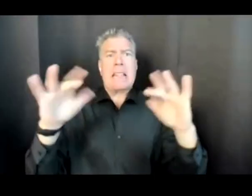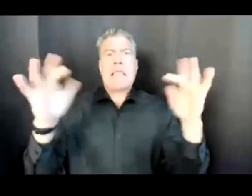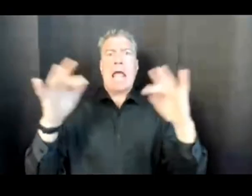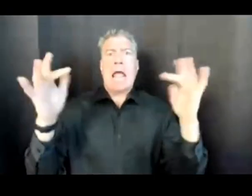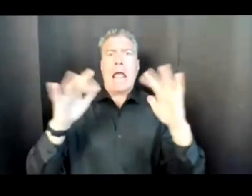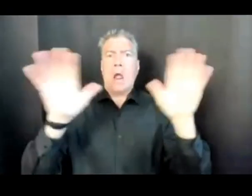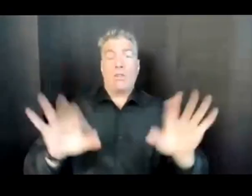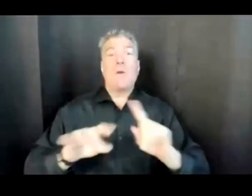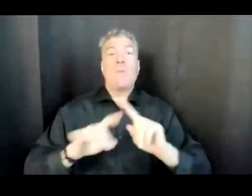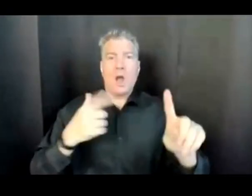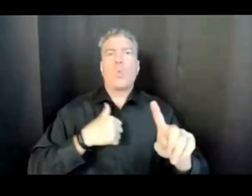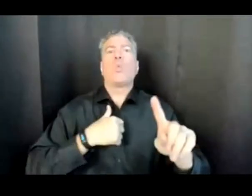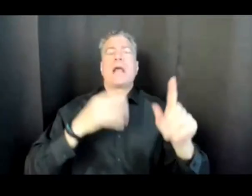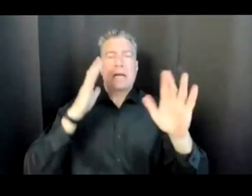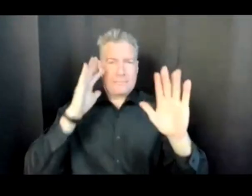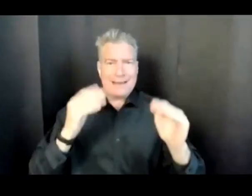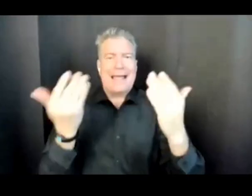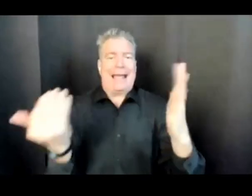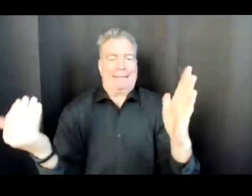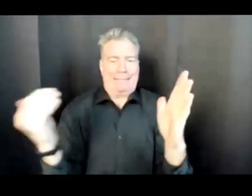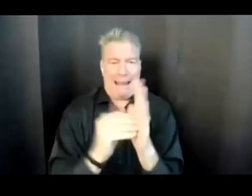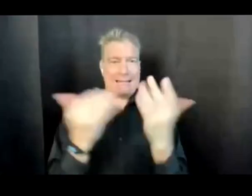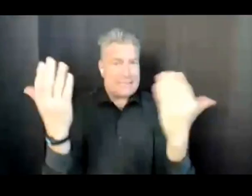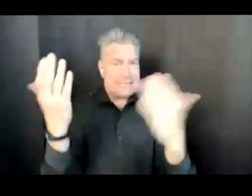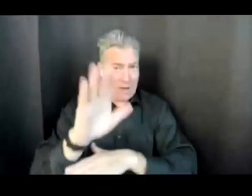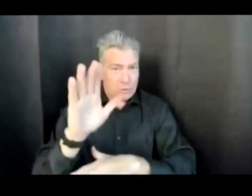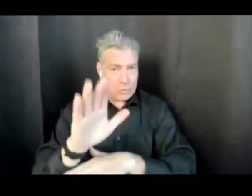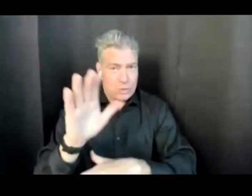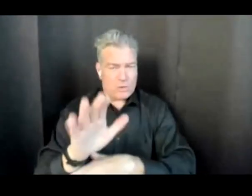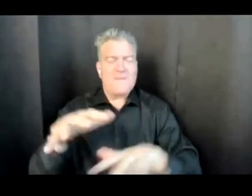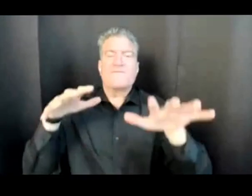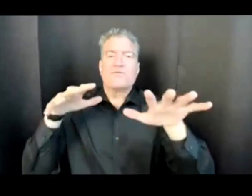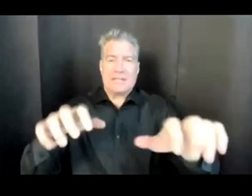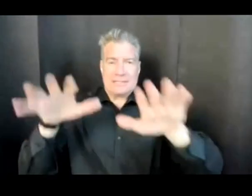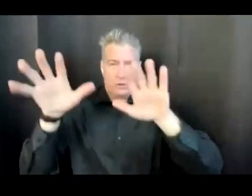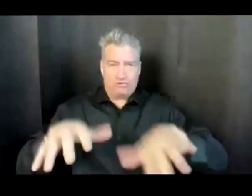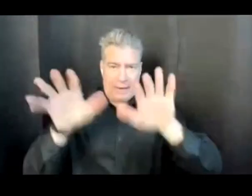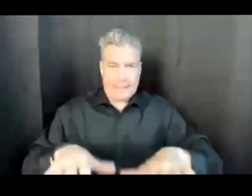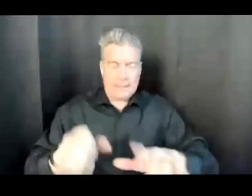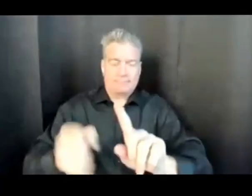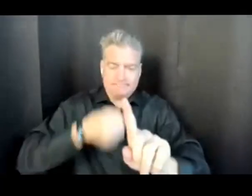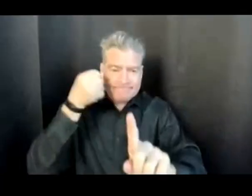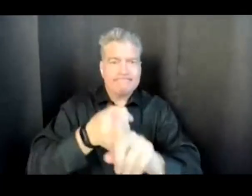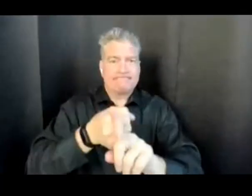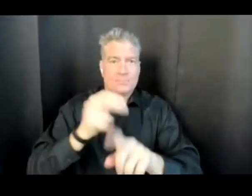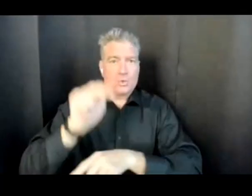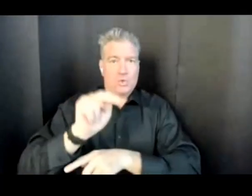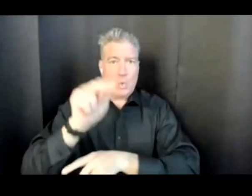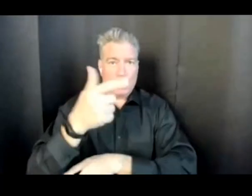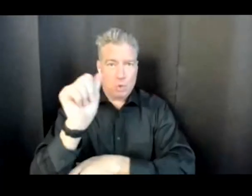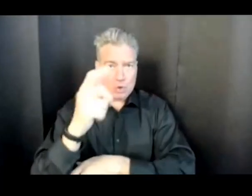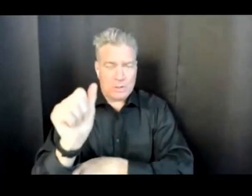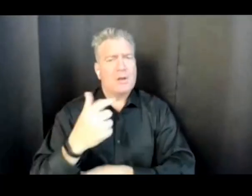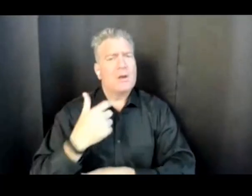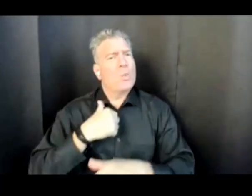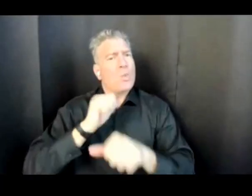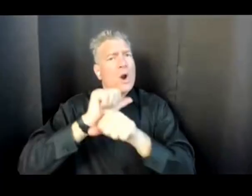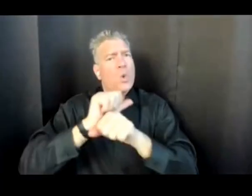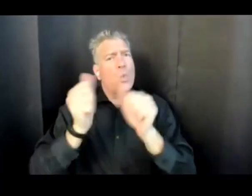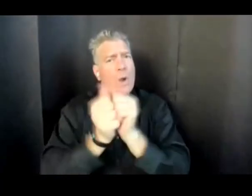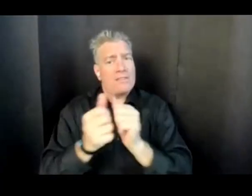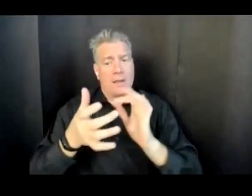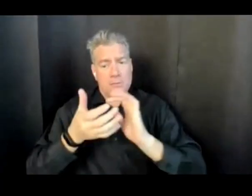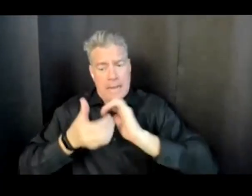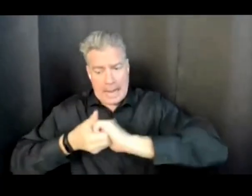afternoon. GEMA Homeland Security is coordinating with partners at all levels, including other state agencies and our utility partners, to